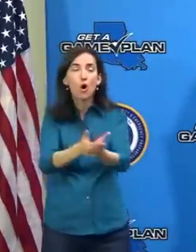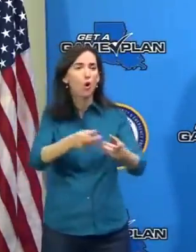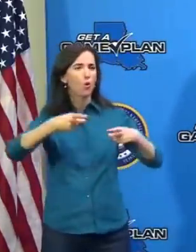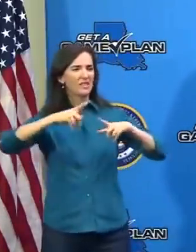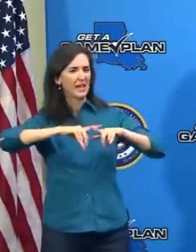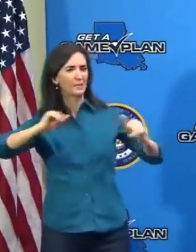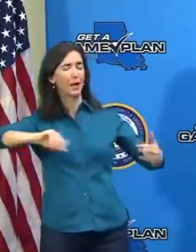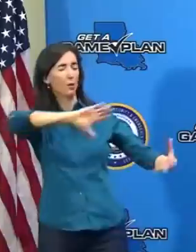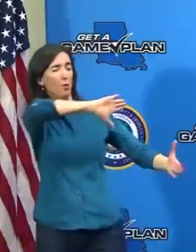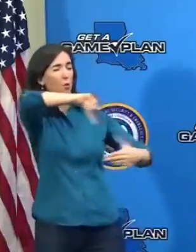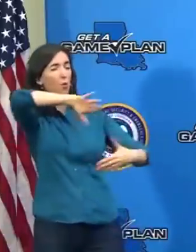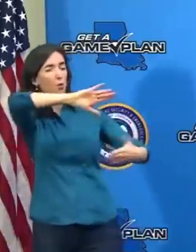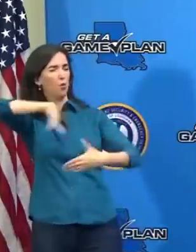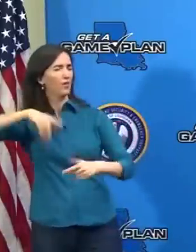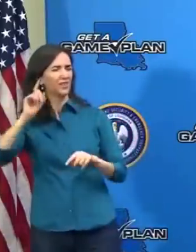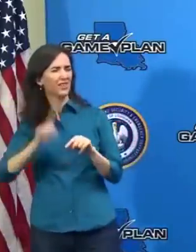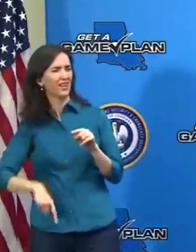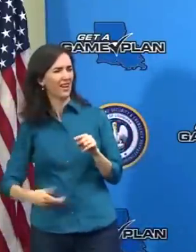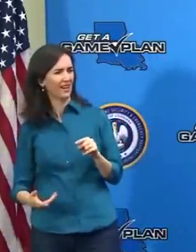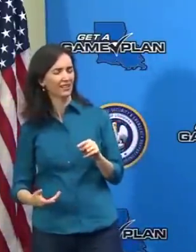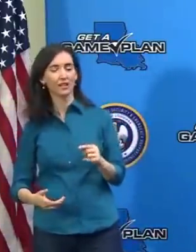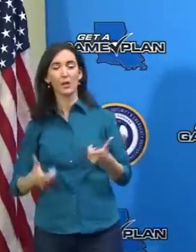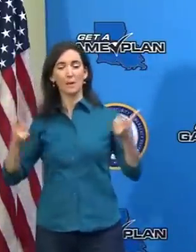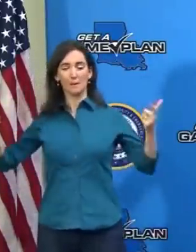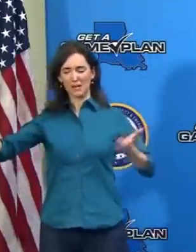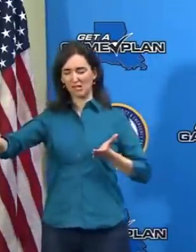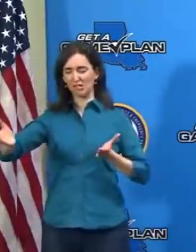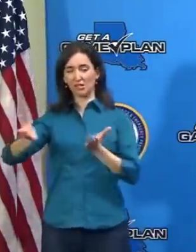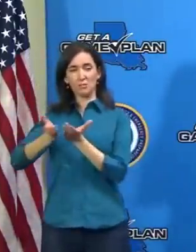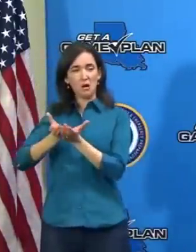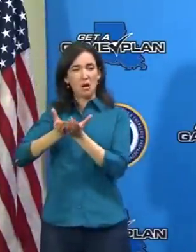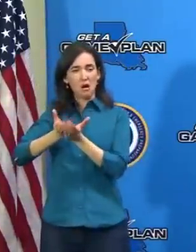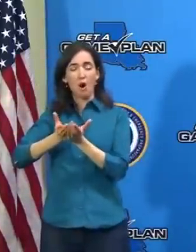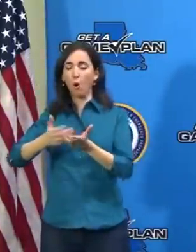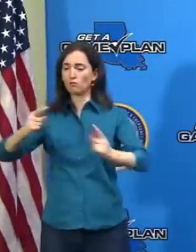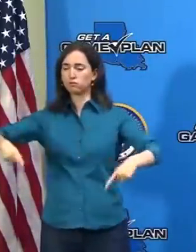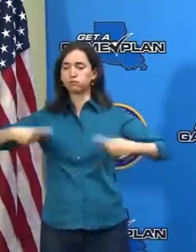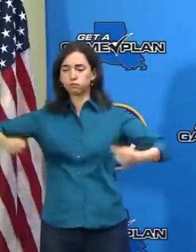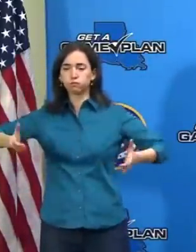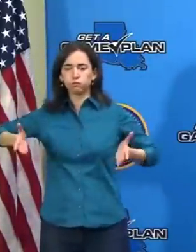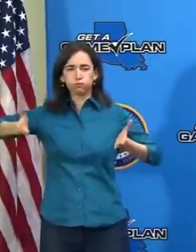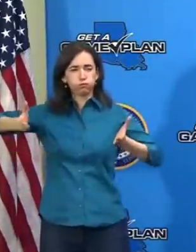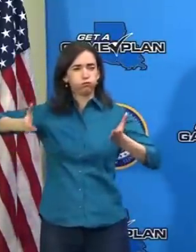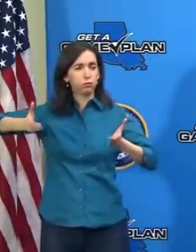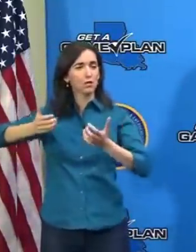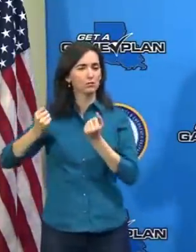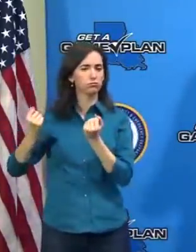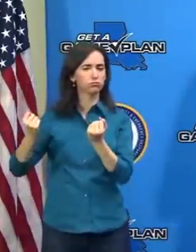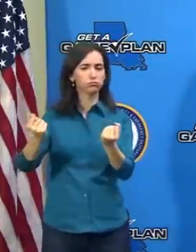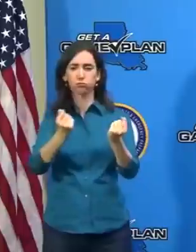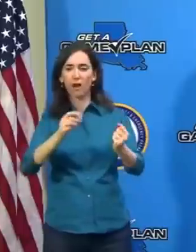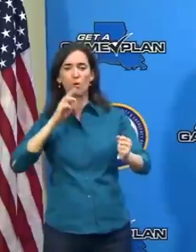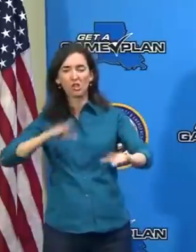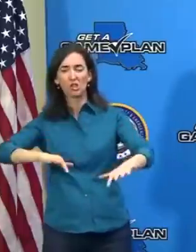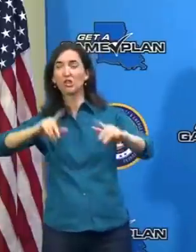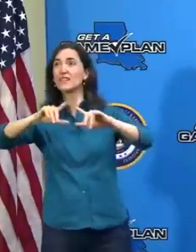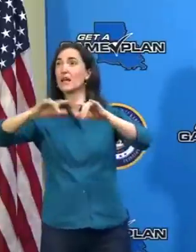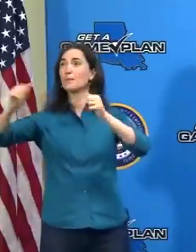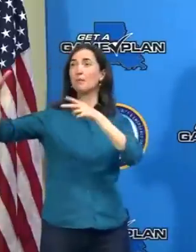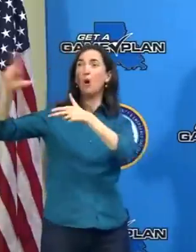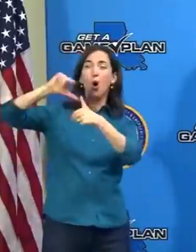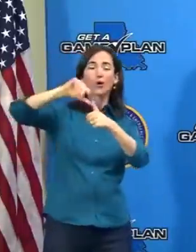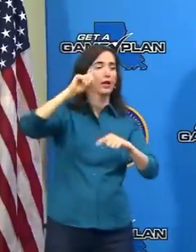conditions. You can't operate these high water vehicles in hurricane conditions. And it doesn't help anyone to dispatch